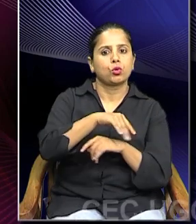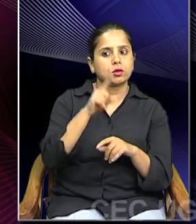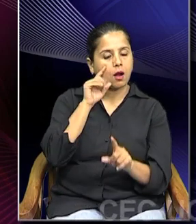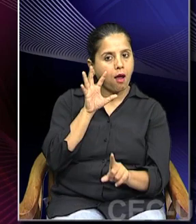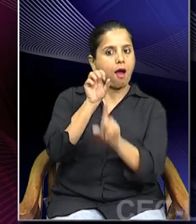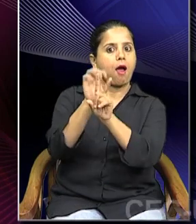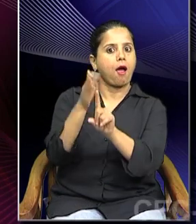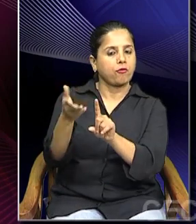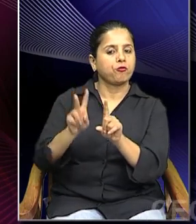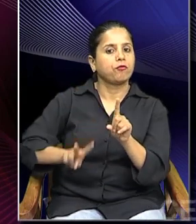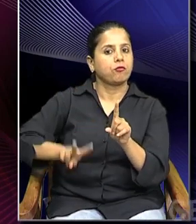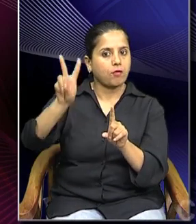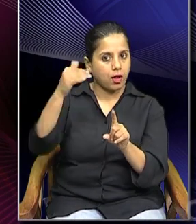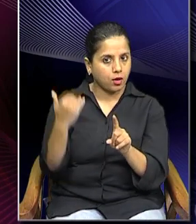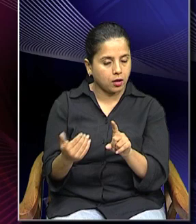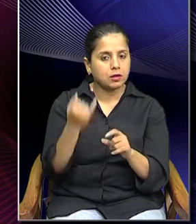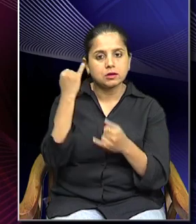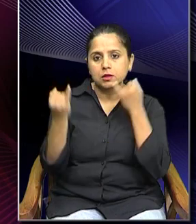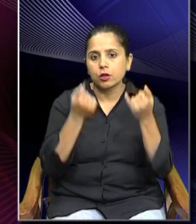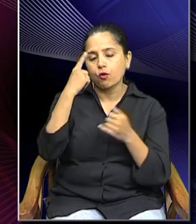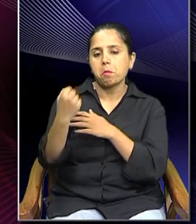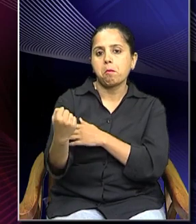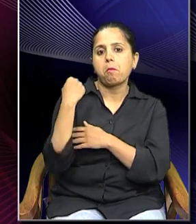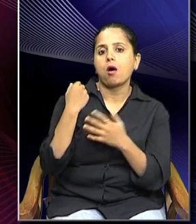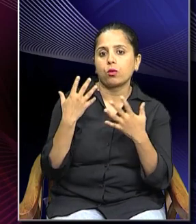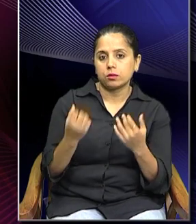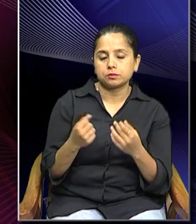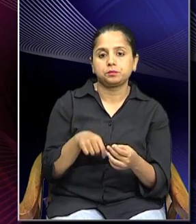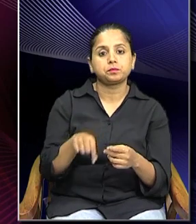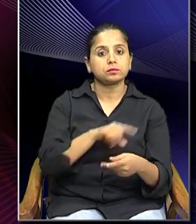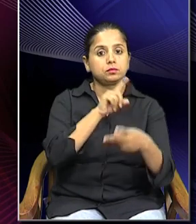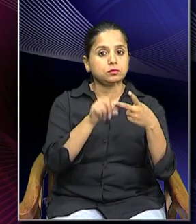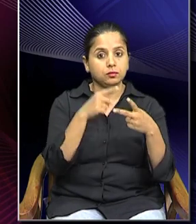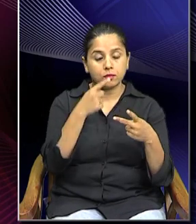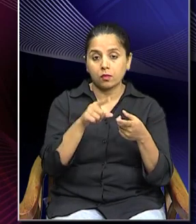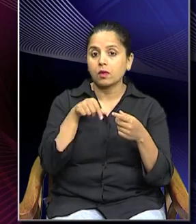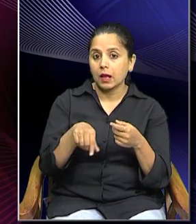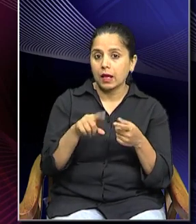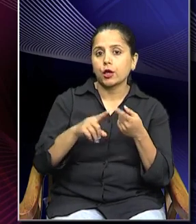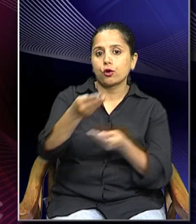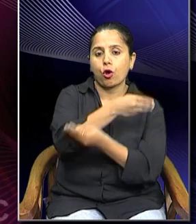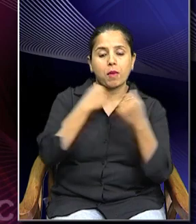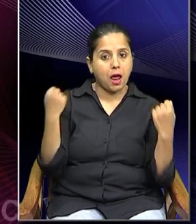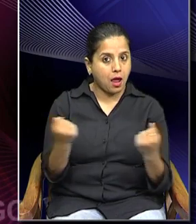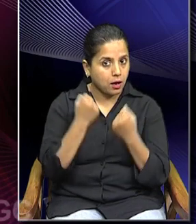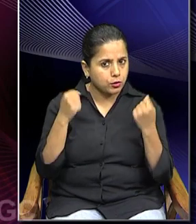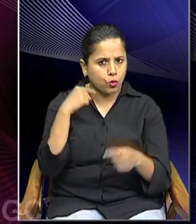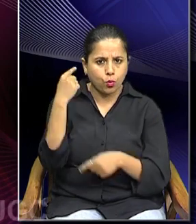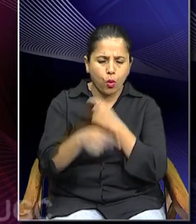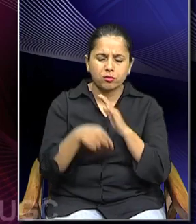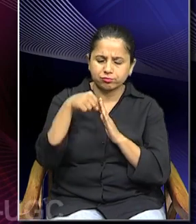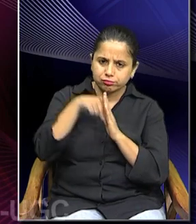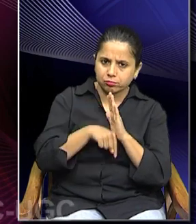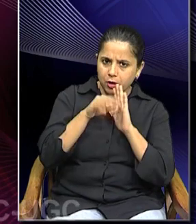recognition, values and search for powers. Number two, economic action is always rooted